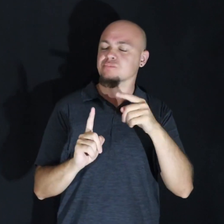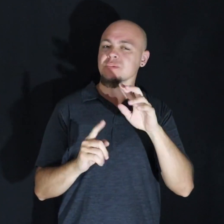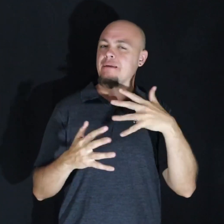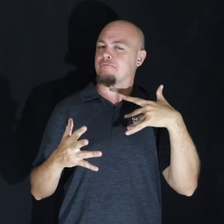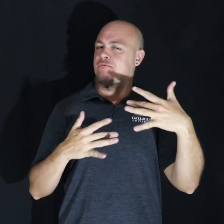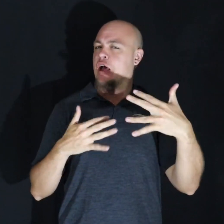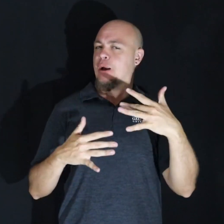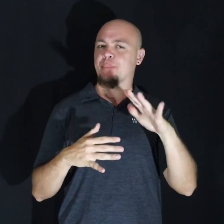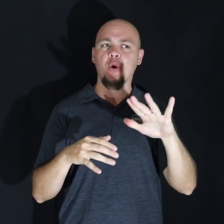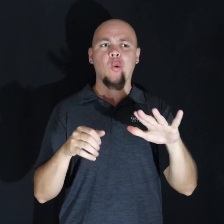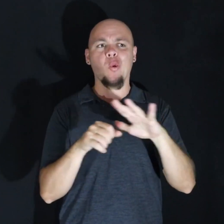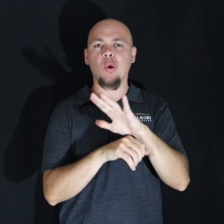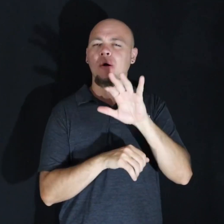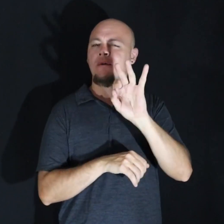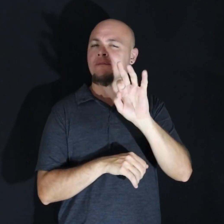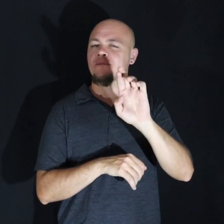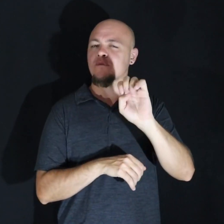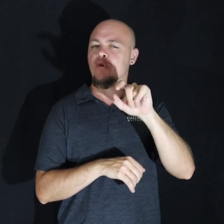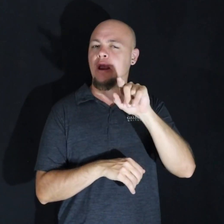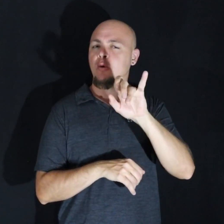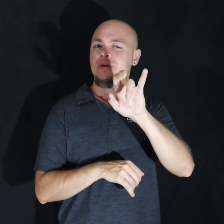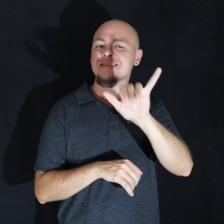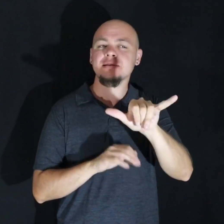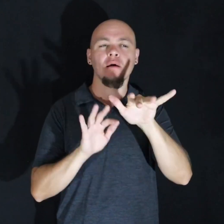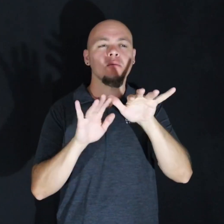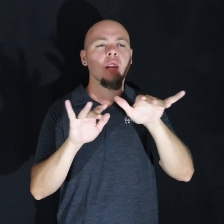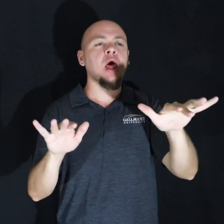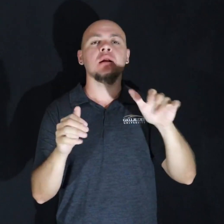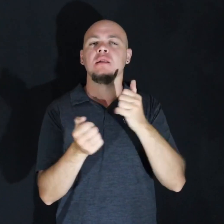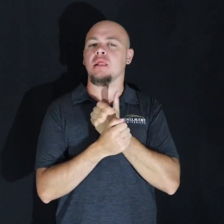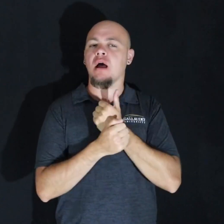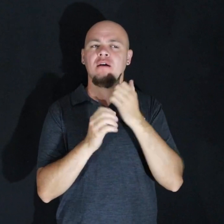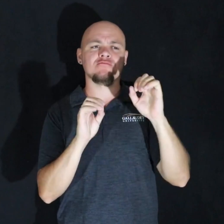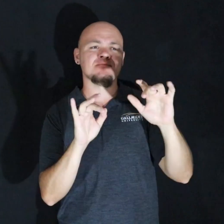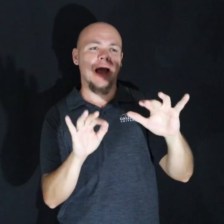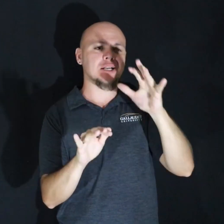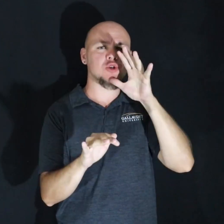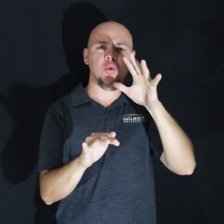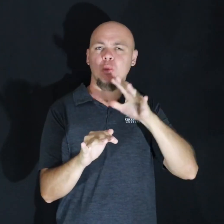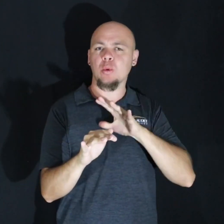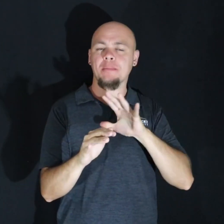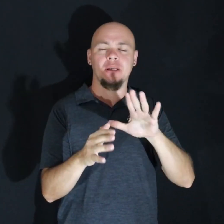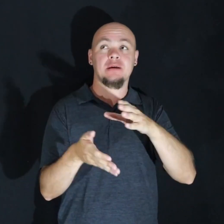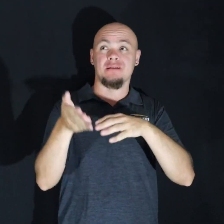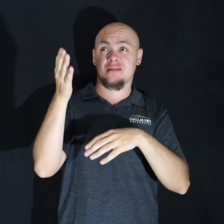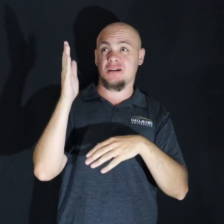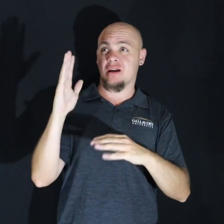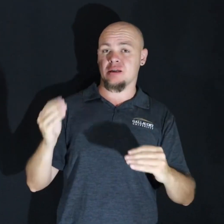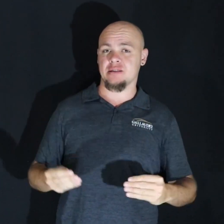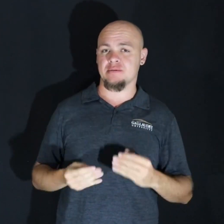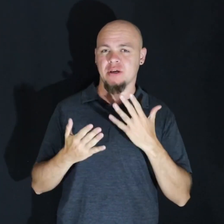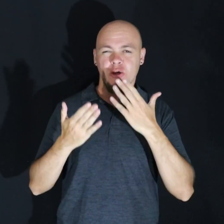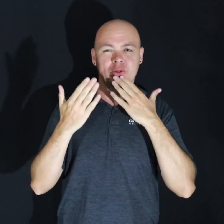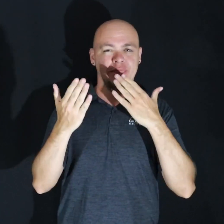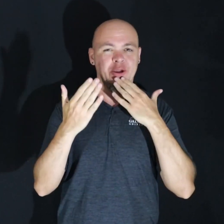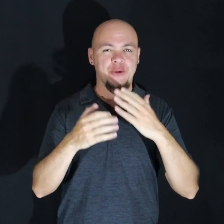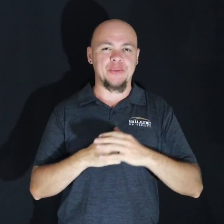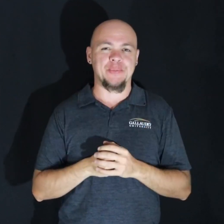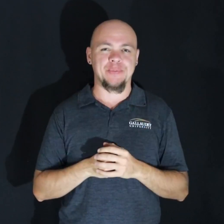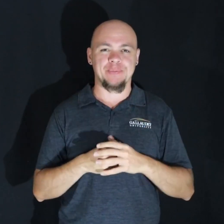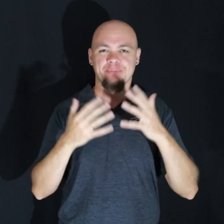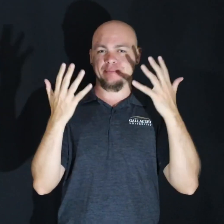whole frequency that radiates love, magic, womanhood, and divinity. Thank you.